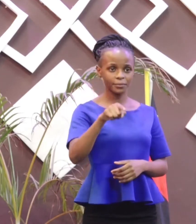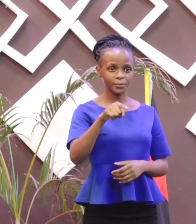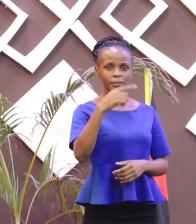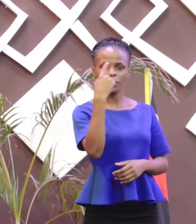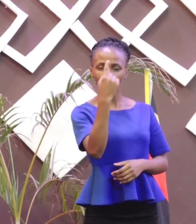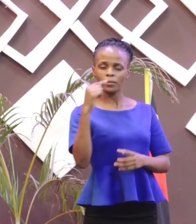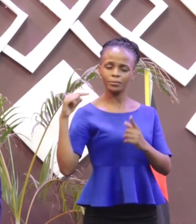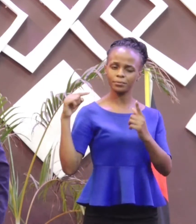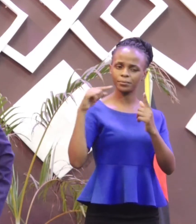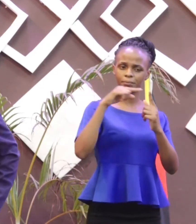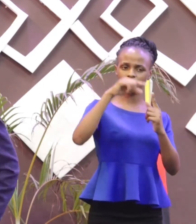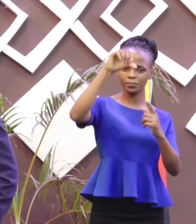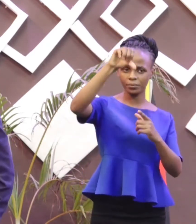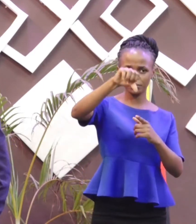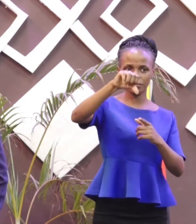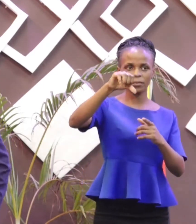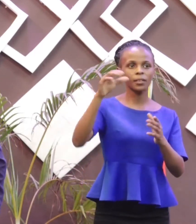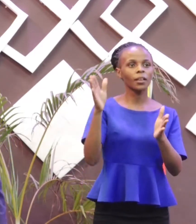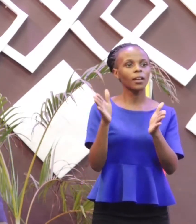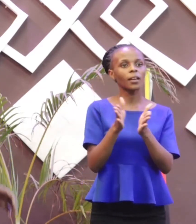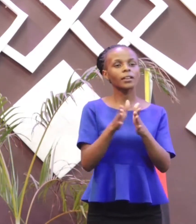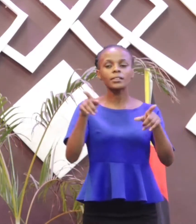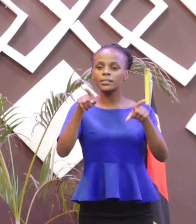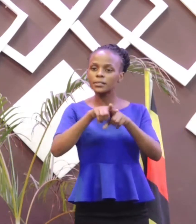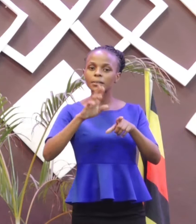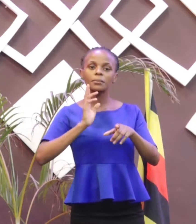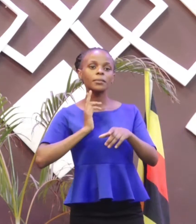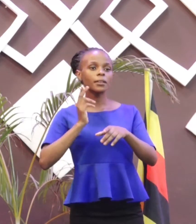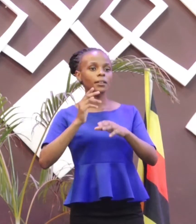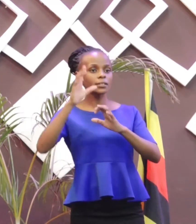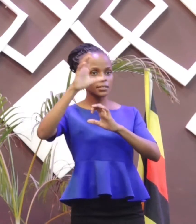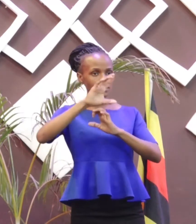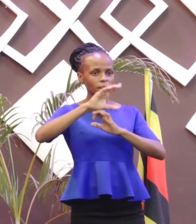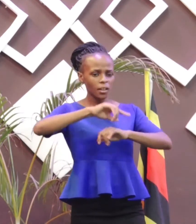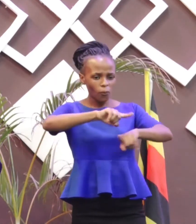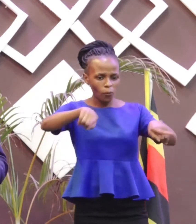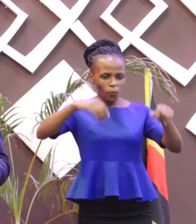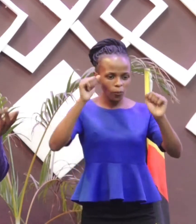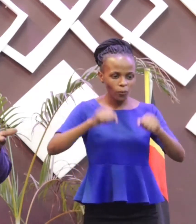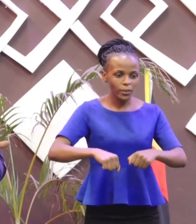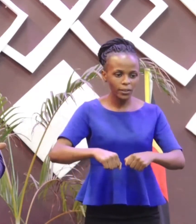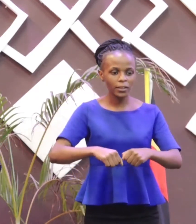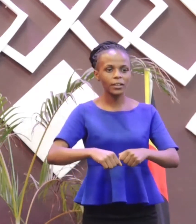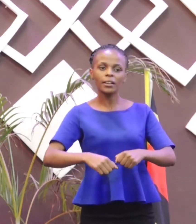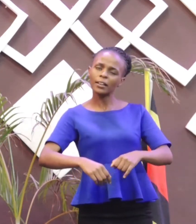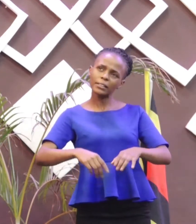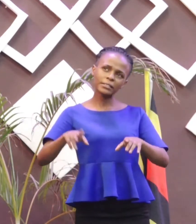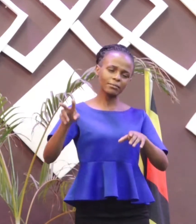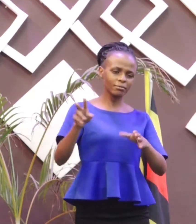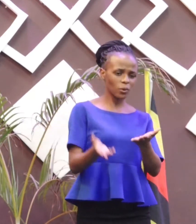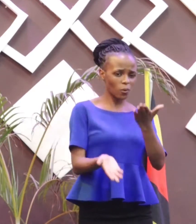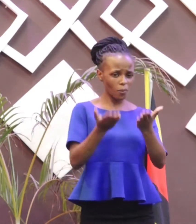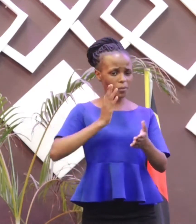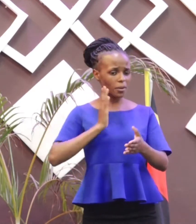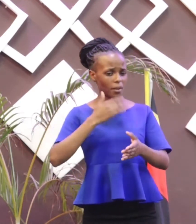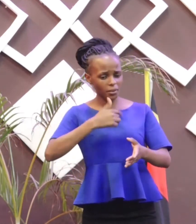Yoswa esule soka and as a church we can accord ourselves to be the Joshua generation